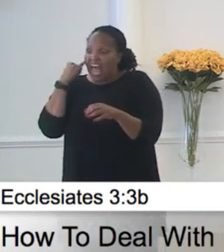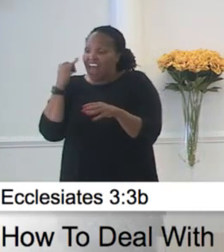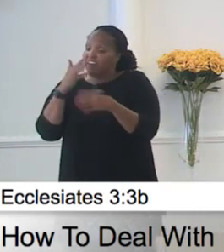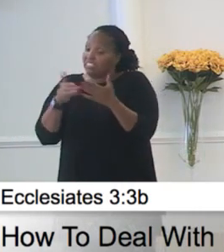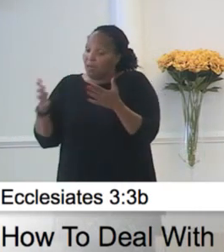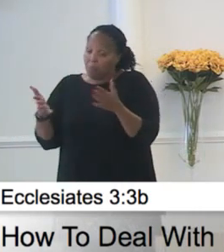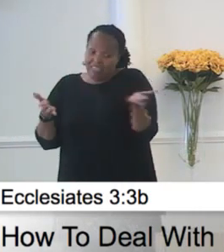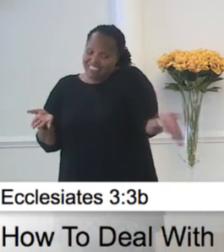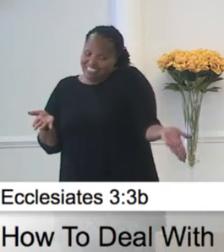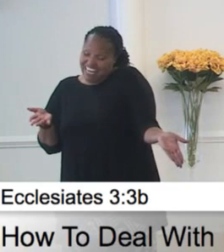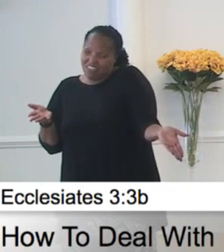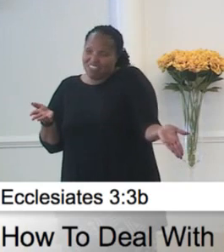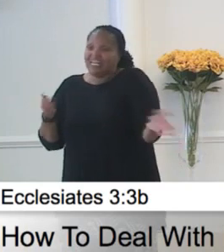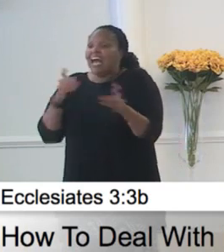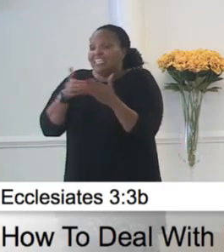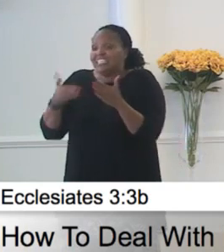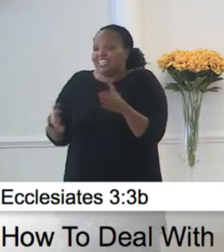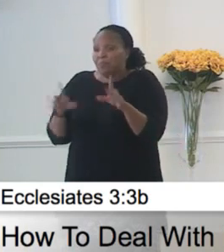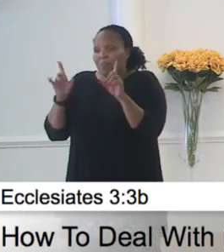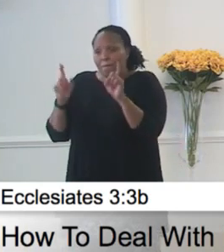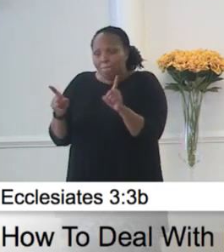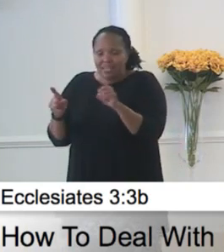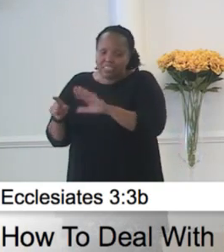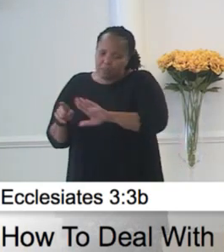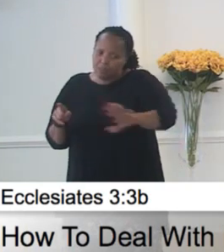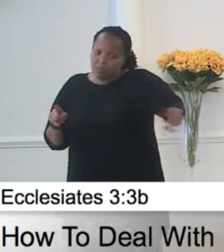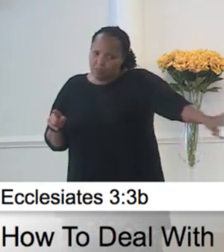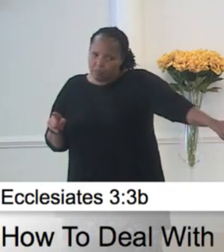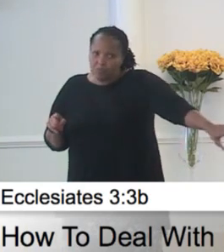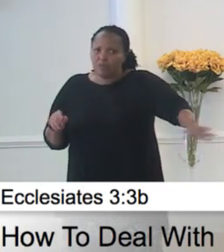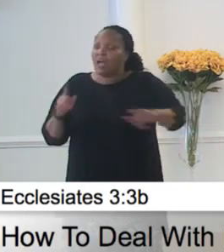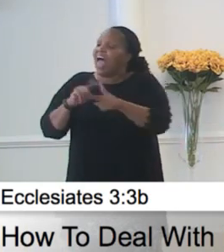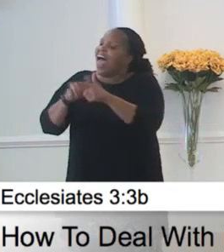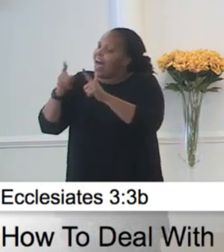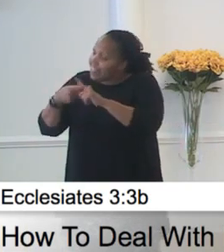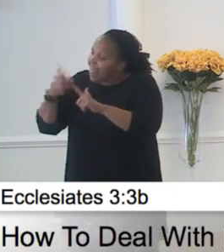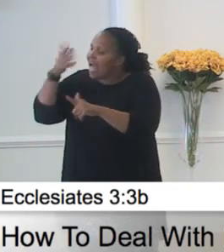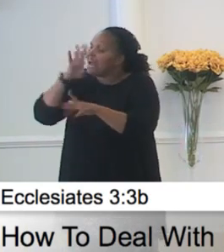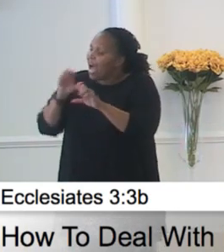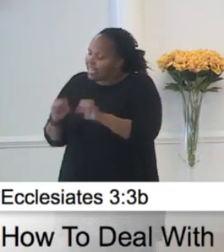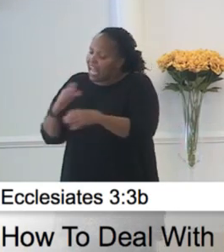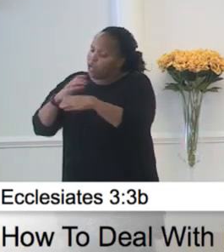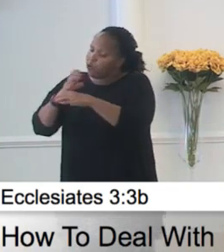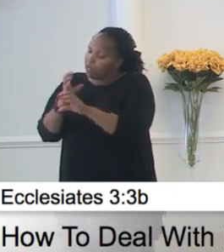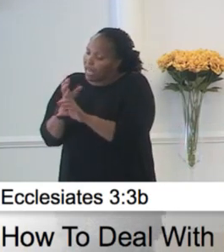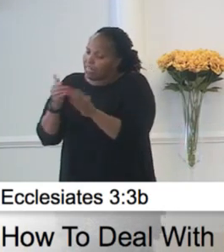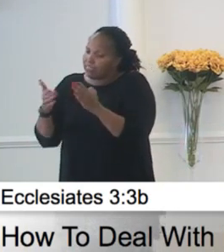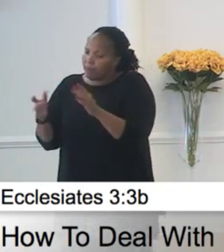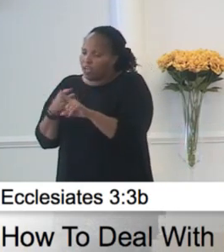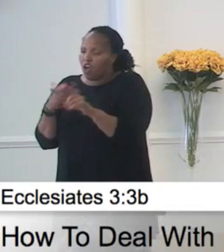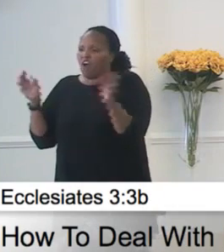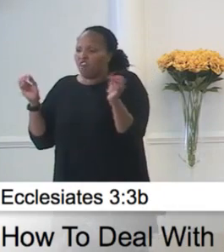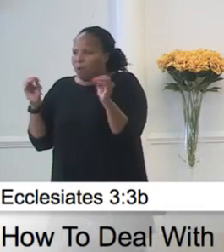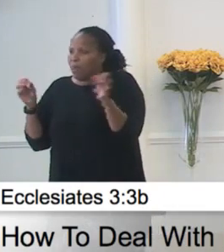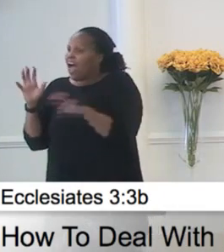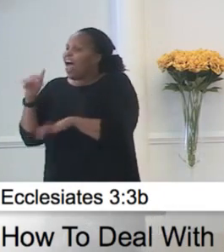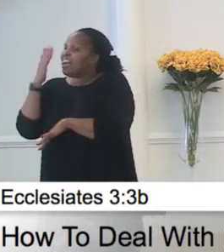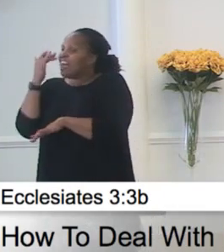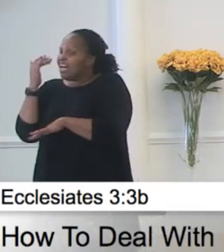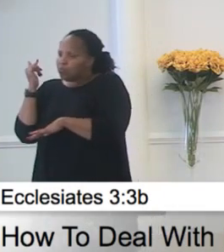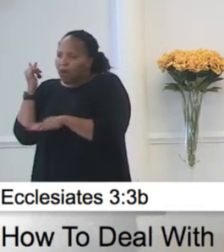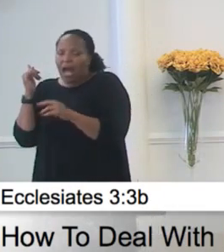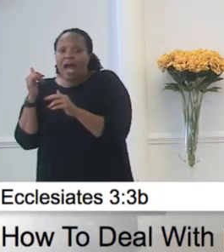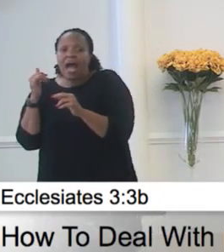there, the something got to be nothing. And then God can create something out of nothing. That's why he breaks